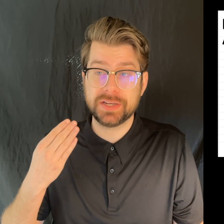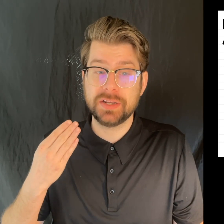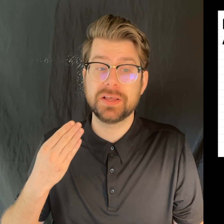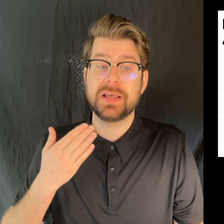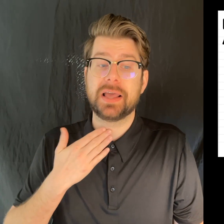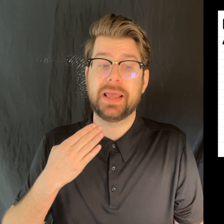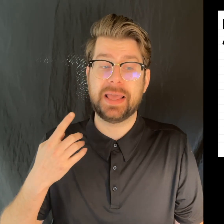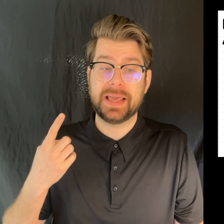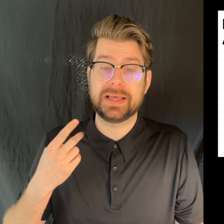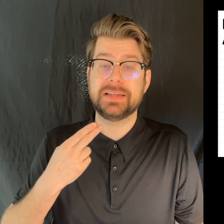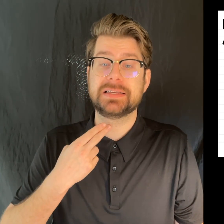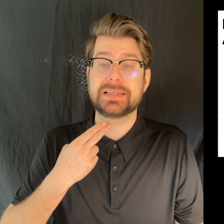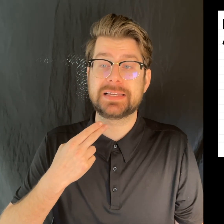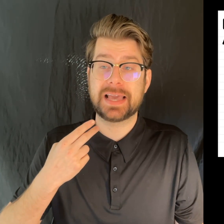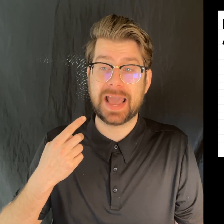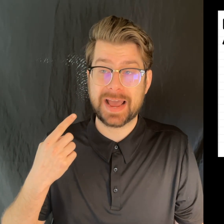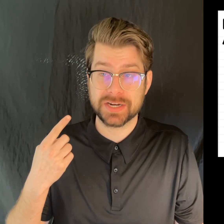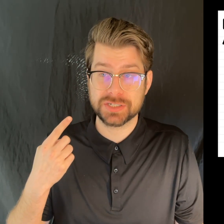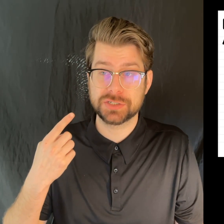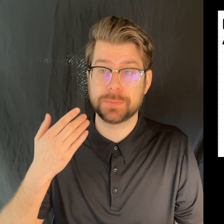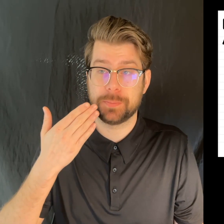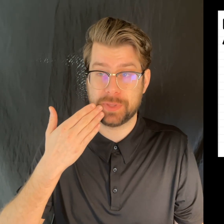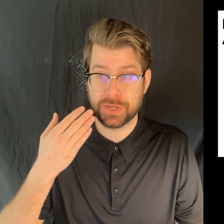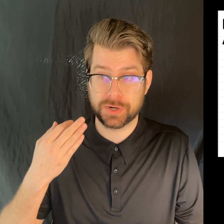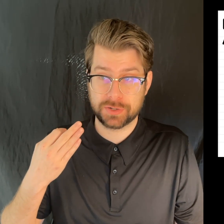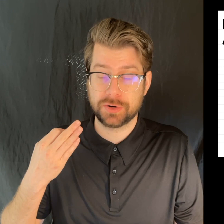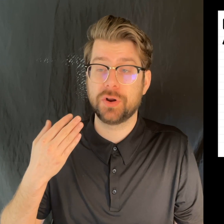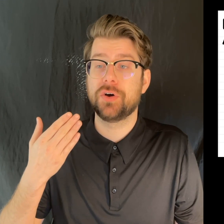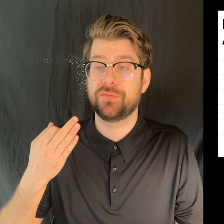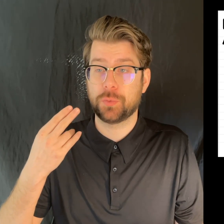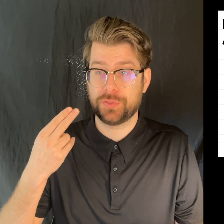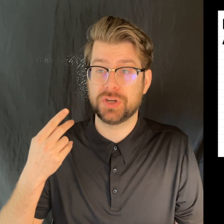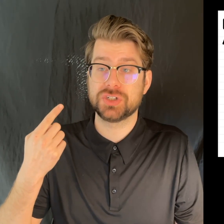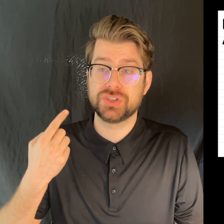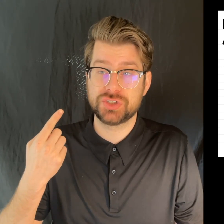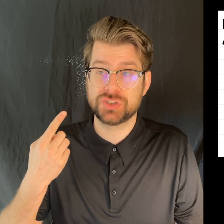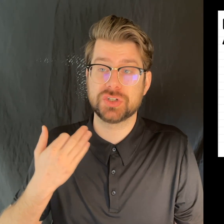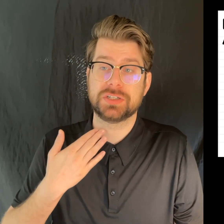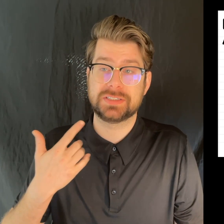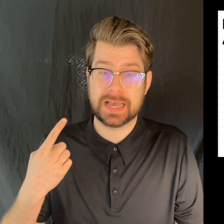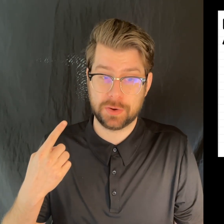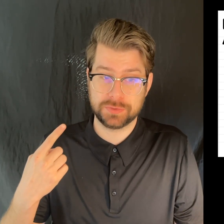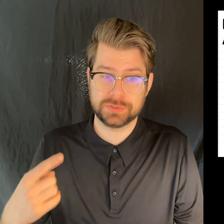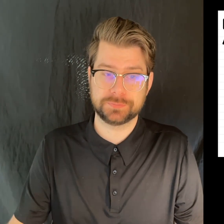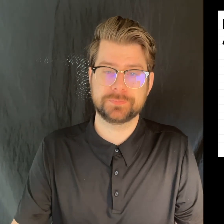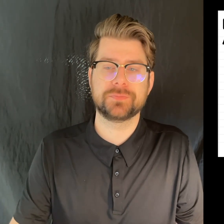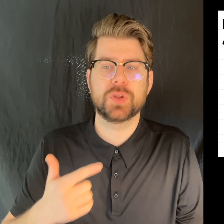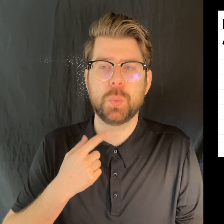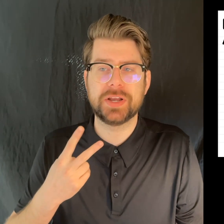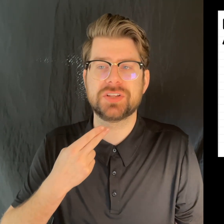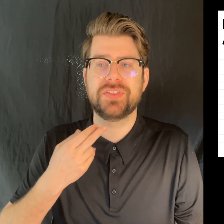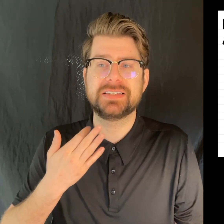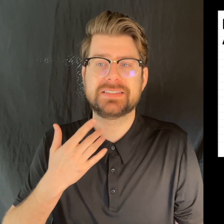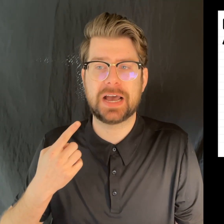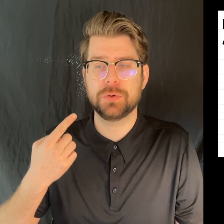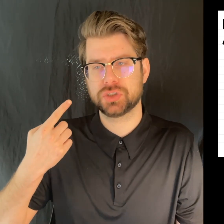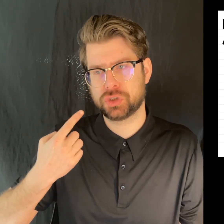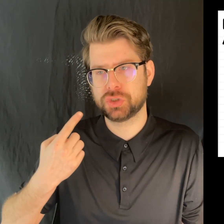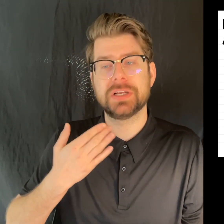vision, and cashmere for the zh sound, which this sound zh